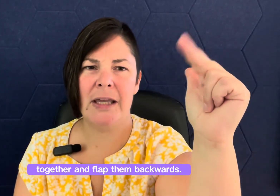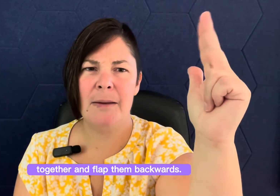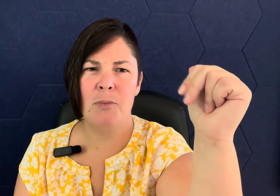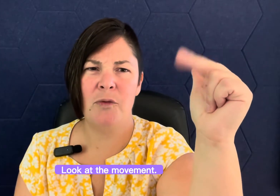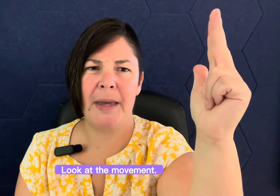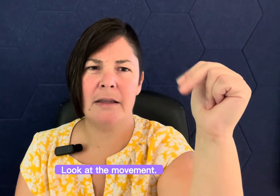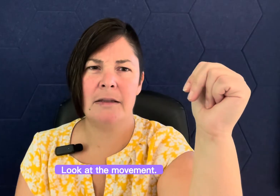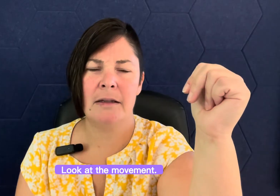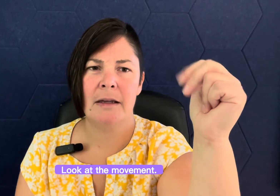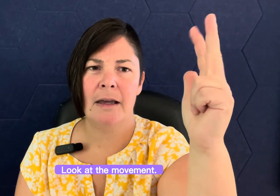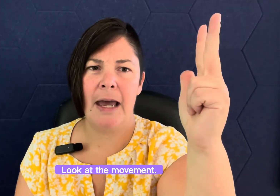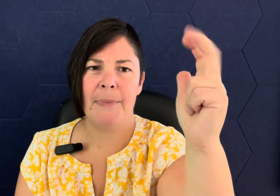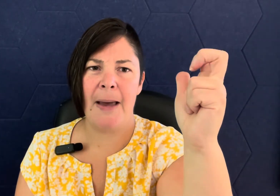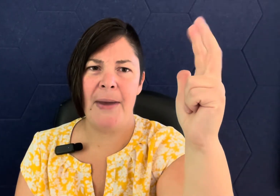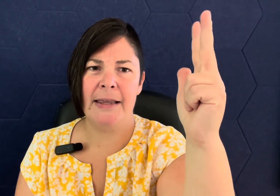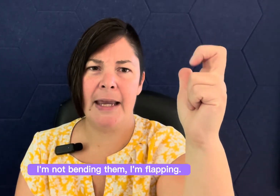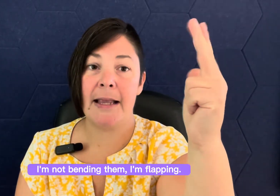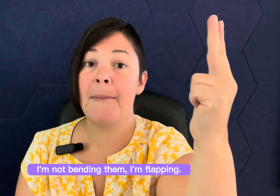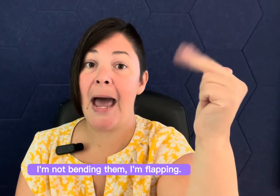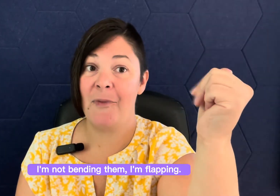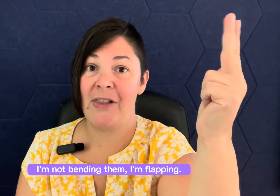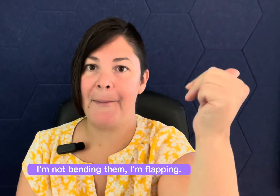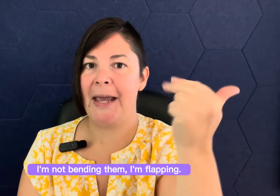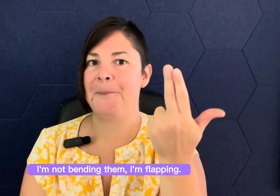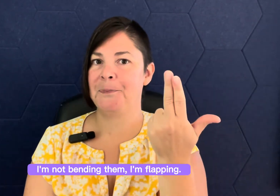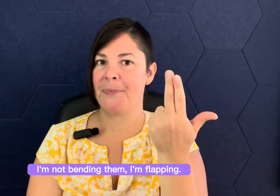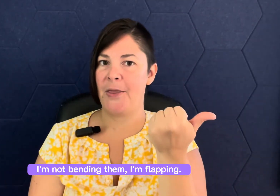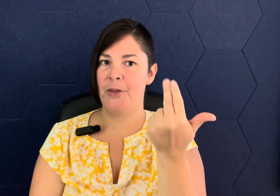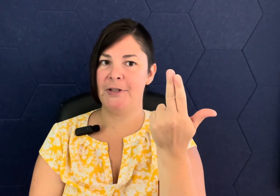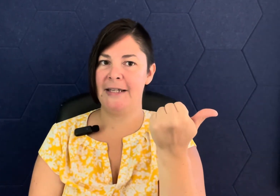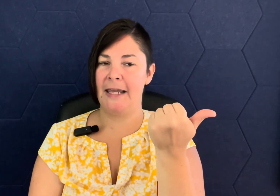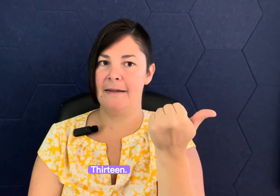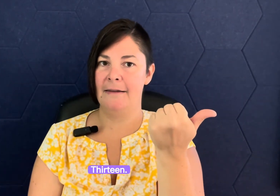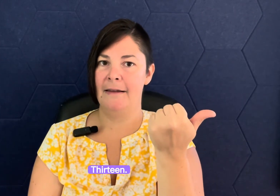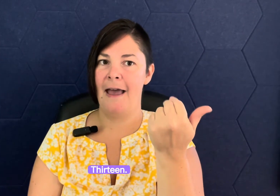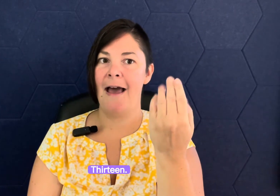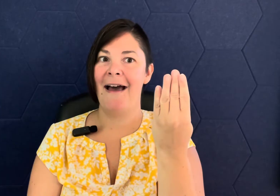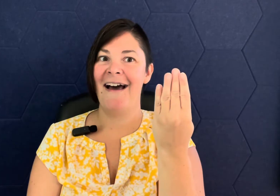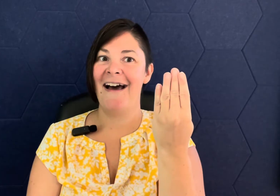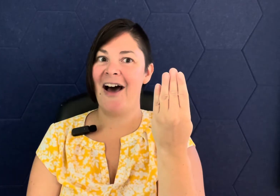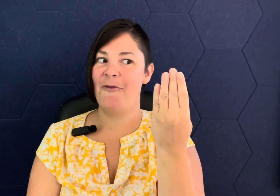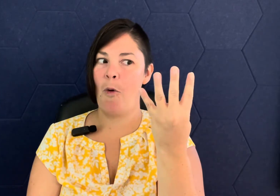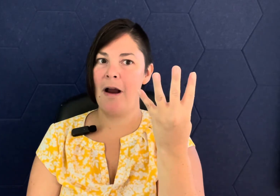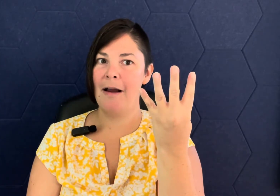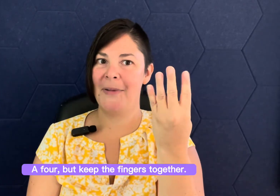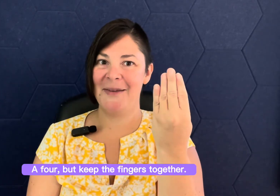at the movement. I'm not bending them, I'm flapping. 13. A 4, but keep the